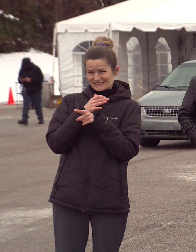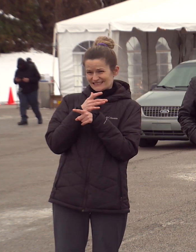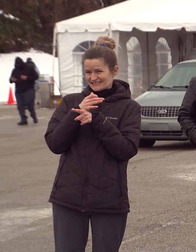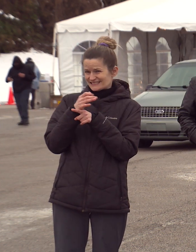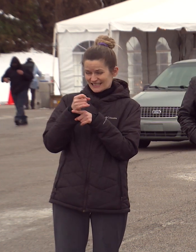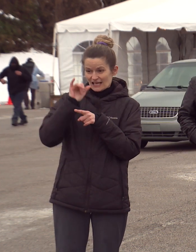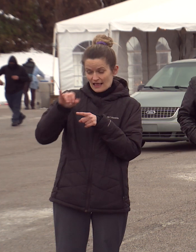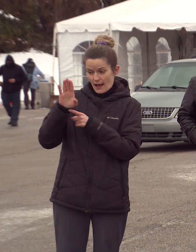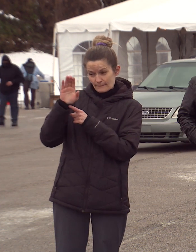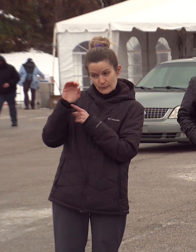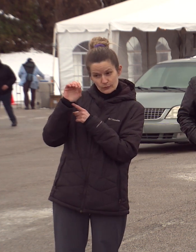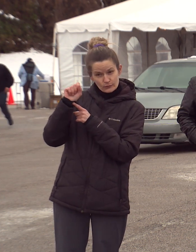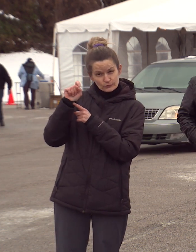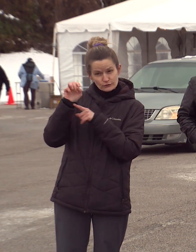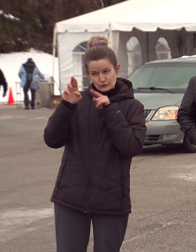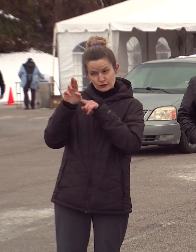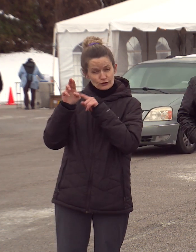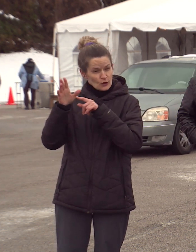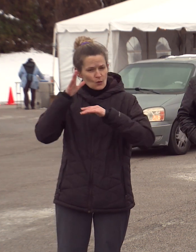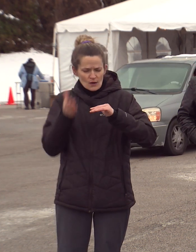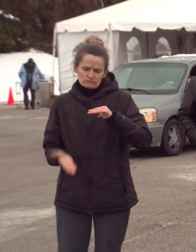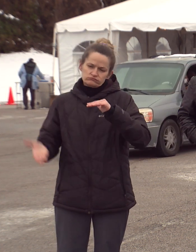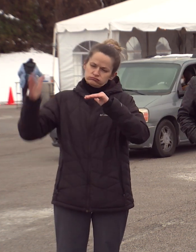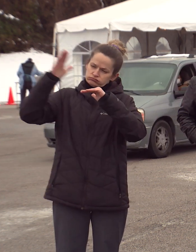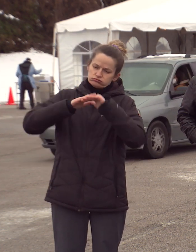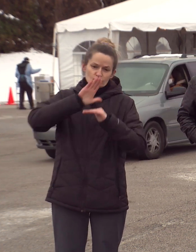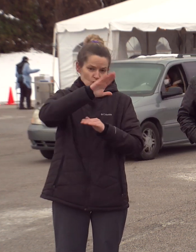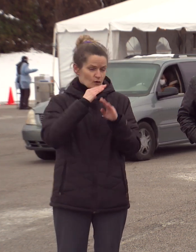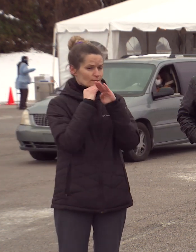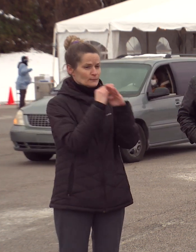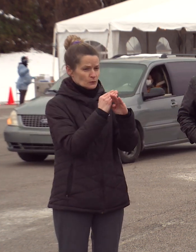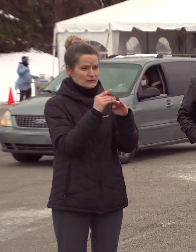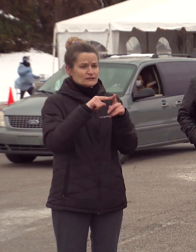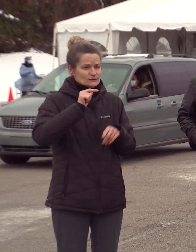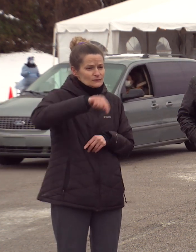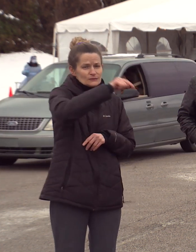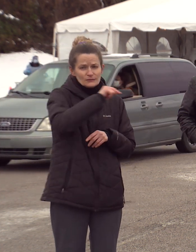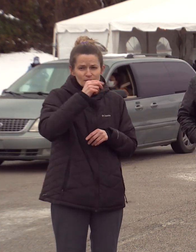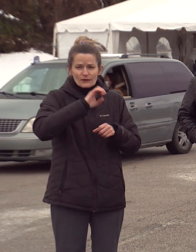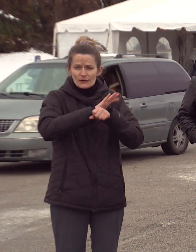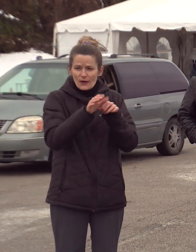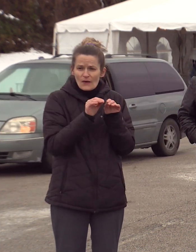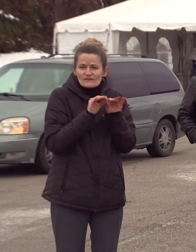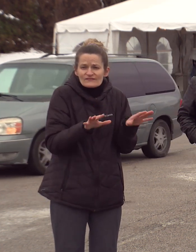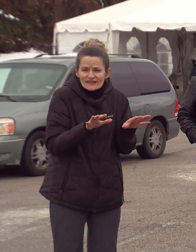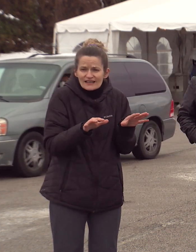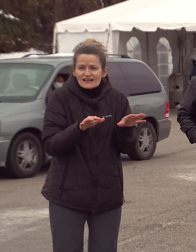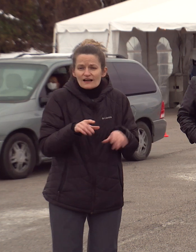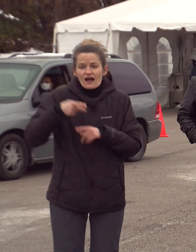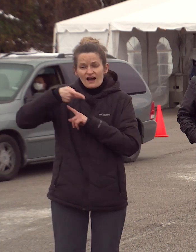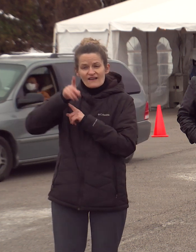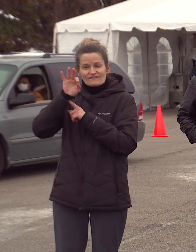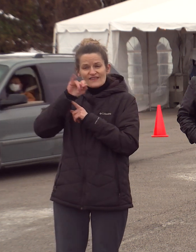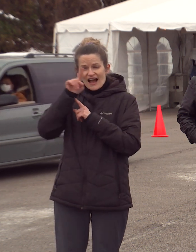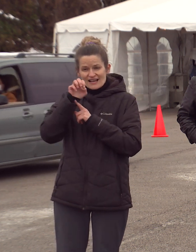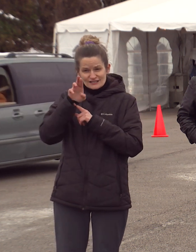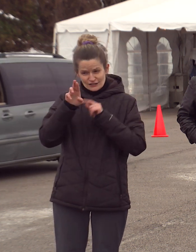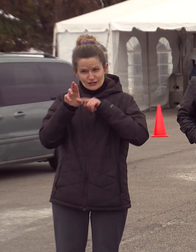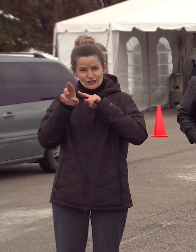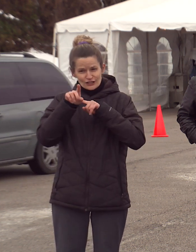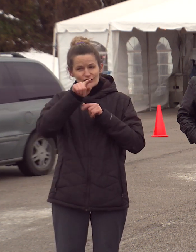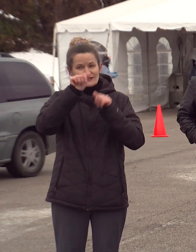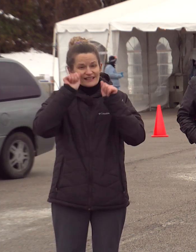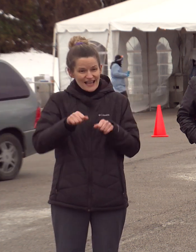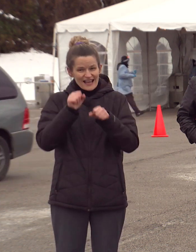fight off COVID. A recent and important update is that the Pfizer booster can now be taken 5 months after completion of